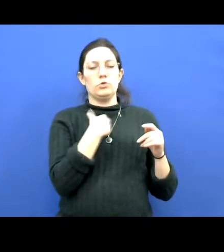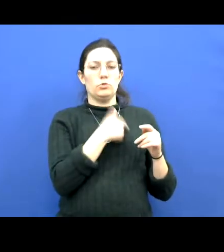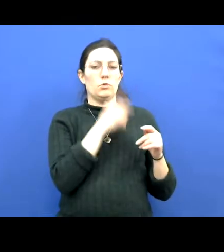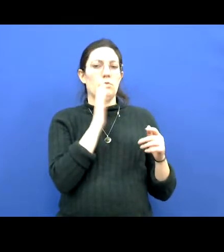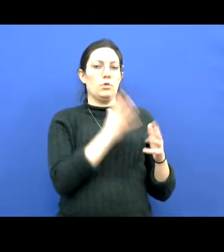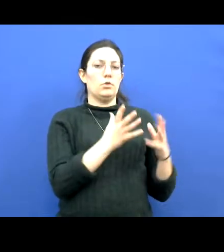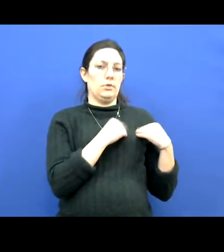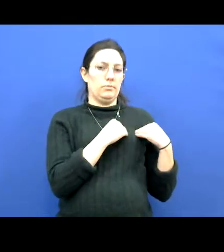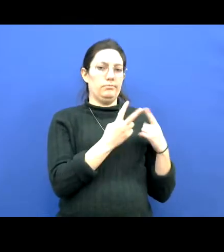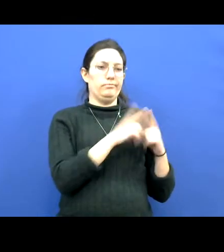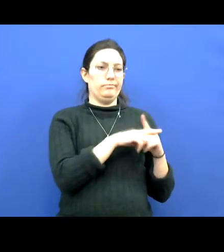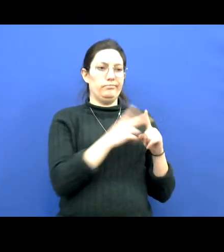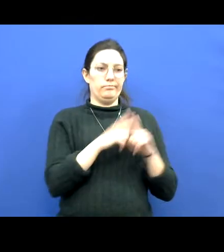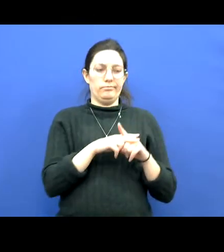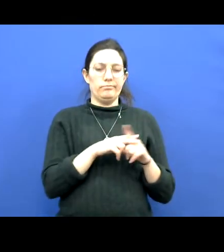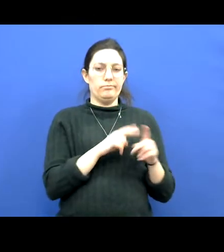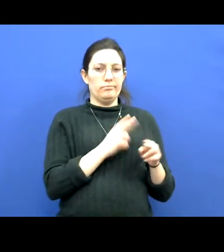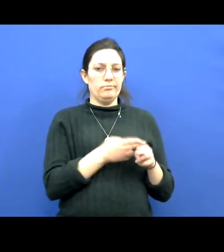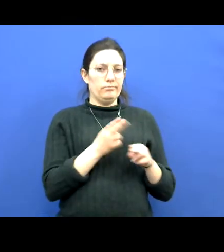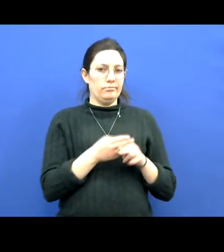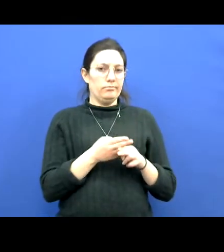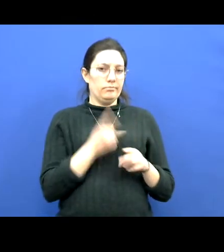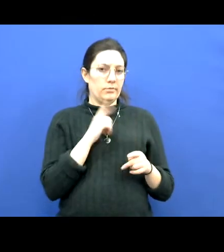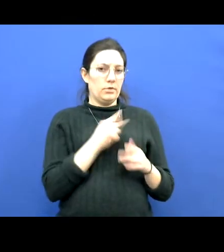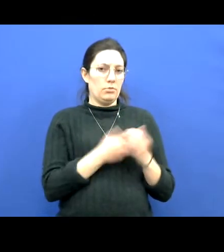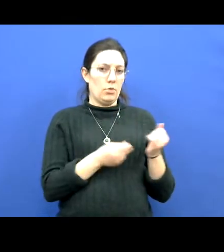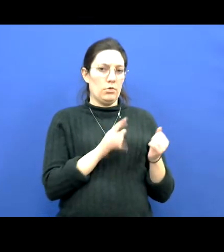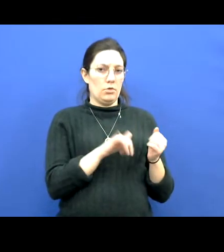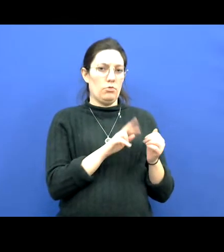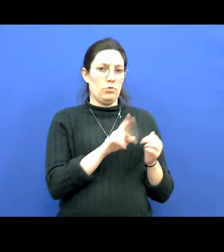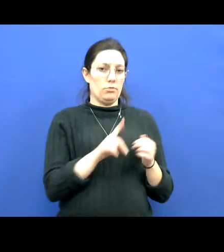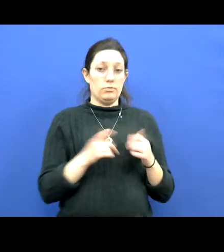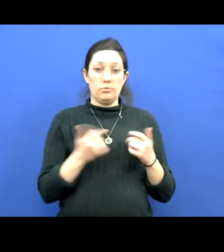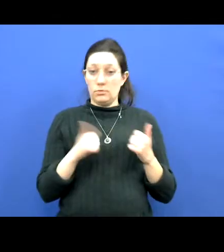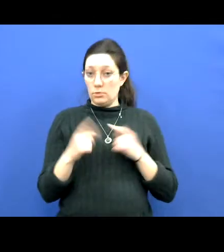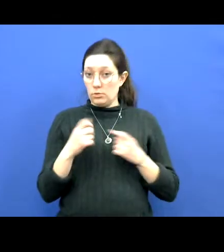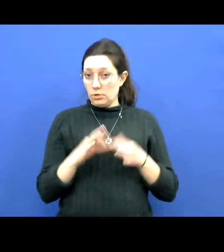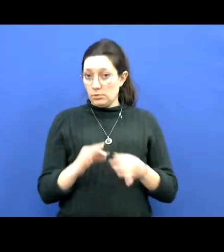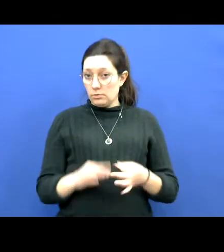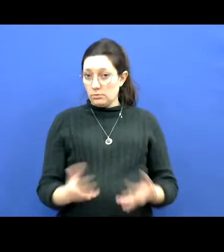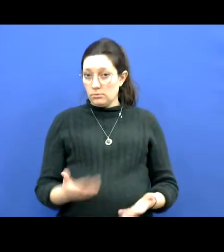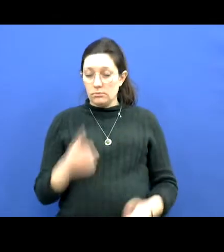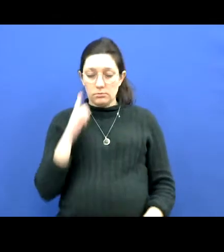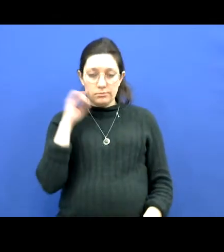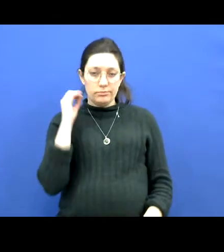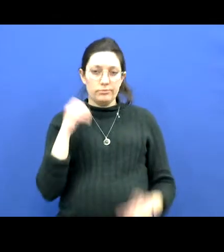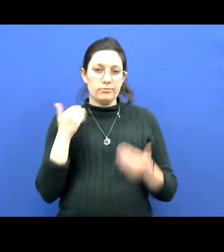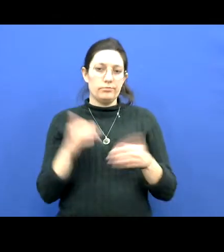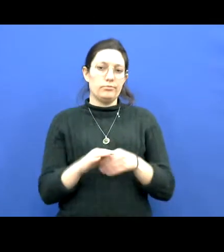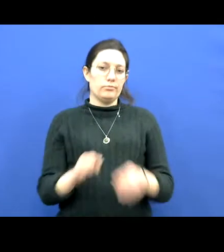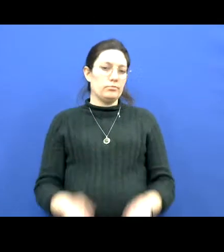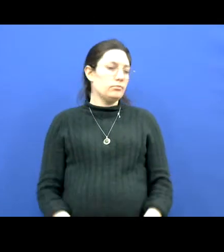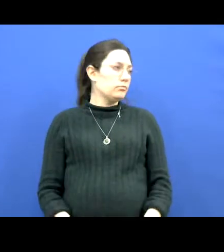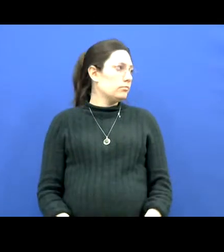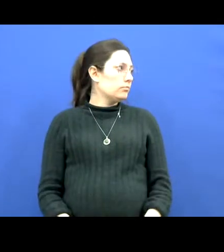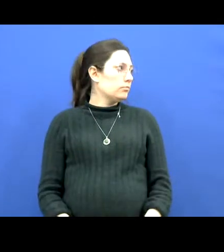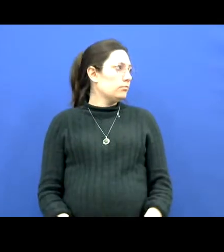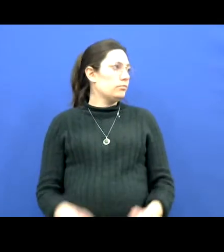roads. Any questions, comments? Then hearing and seeing none, please call the roll.